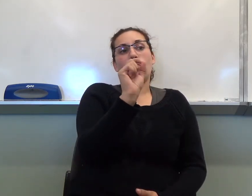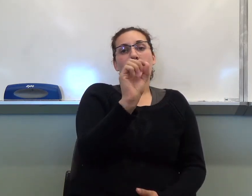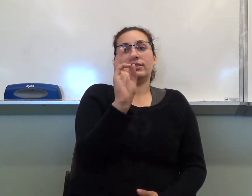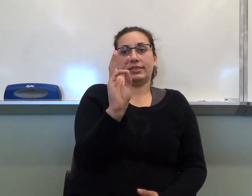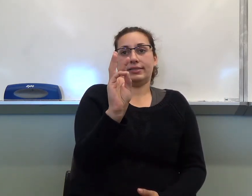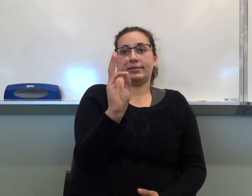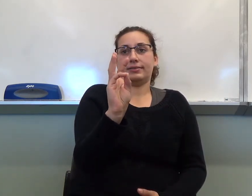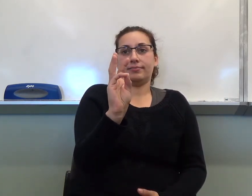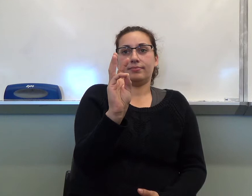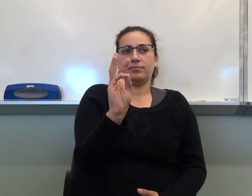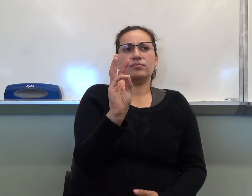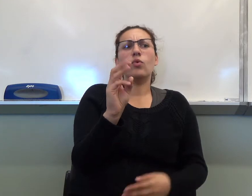what system is that in?